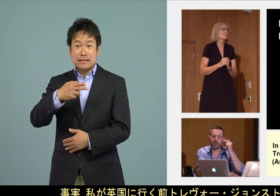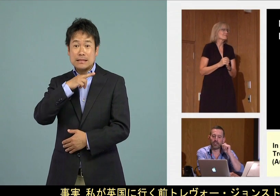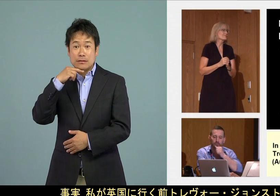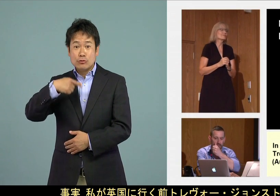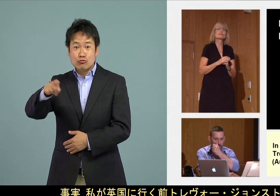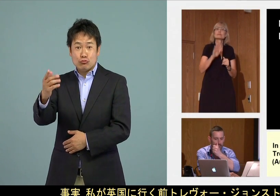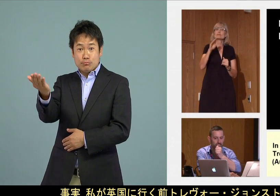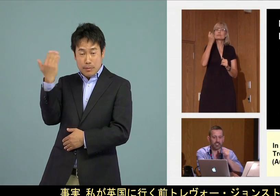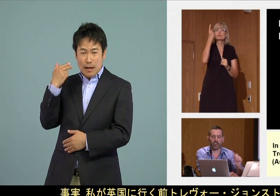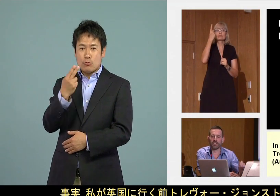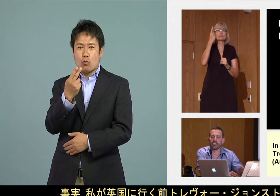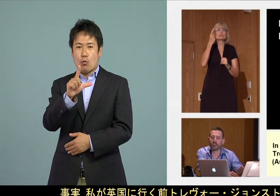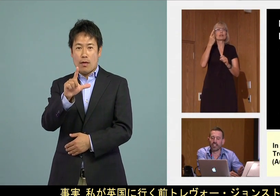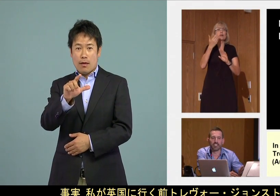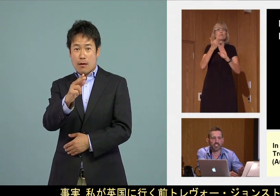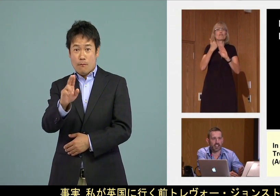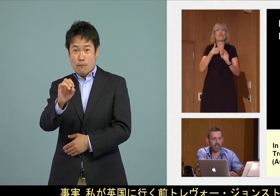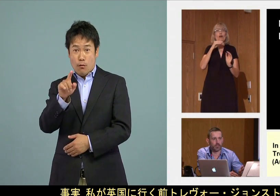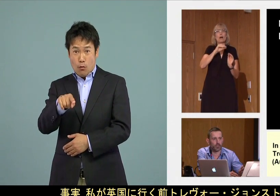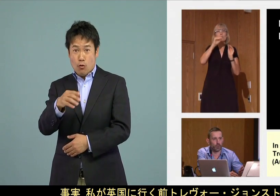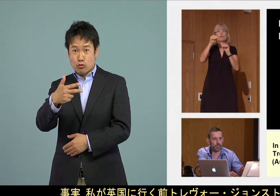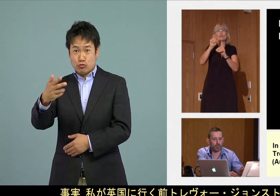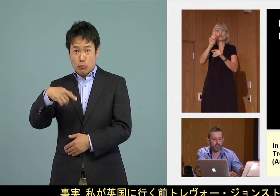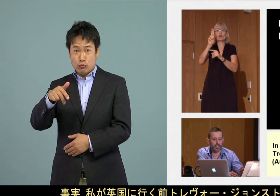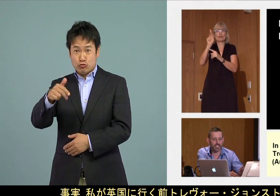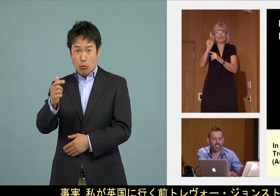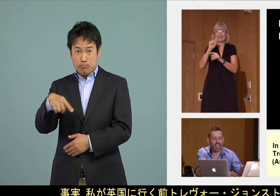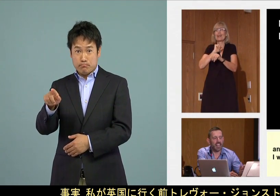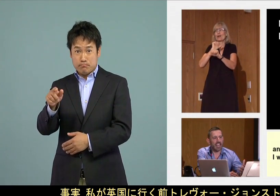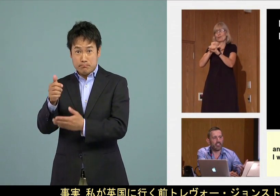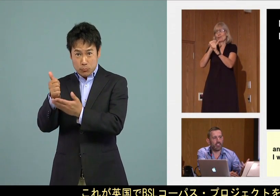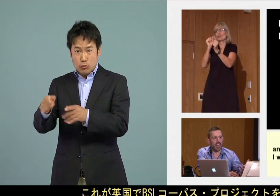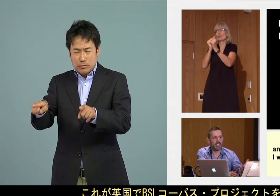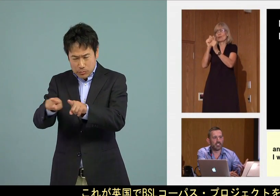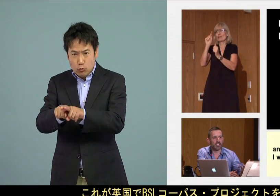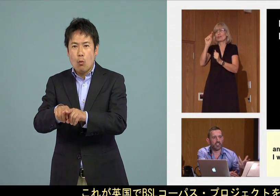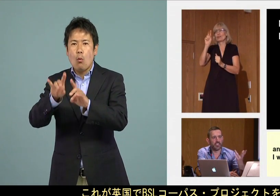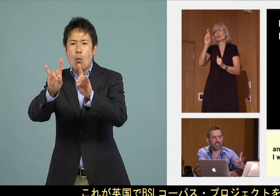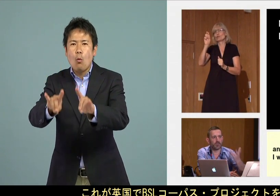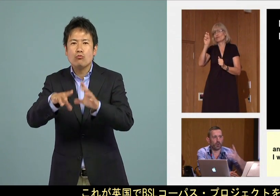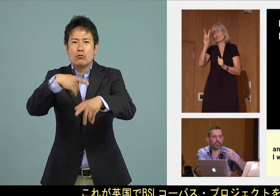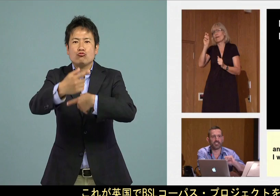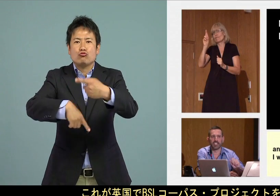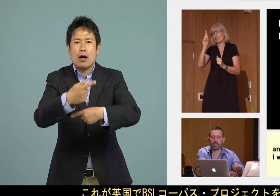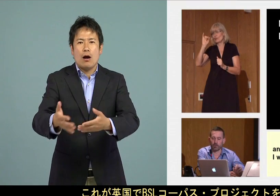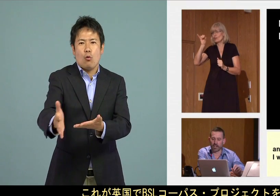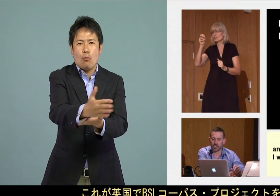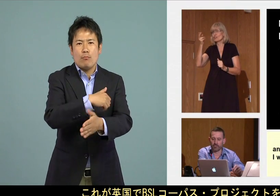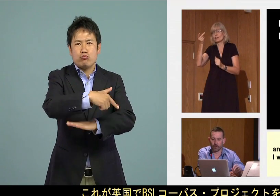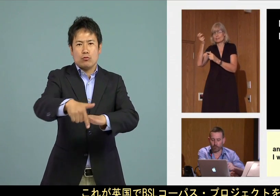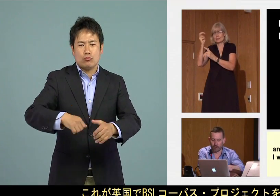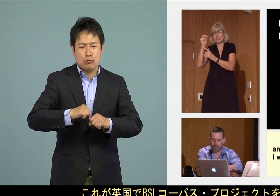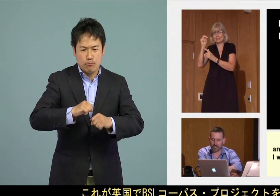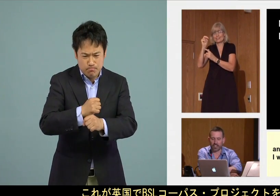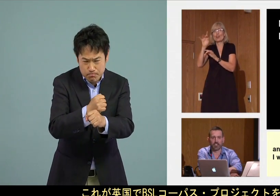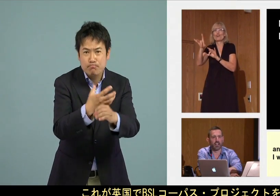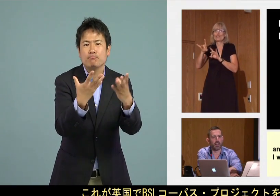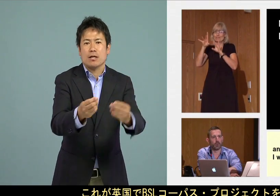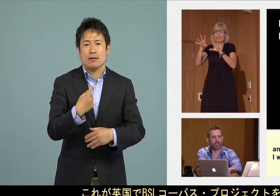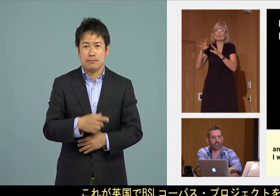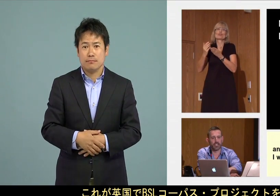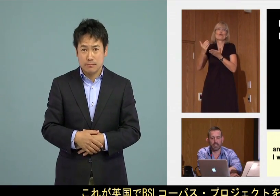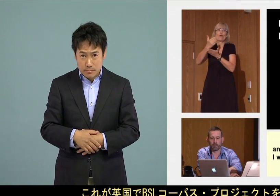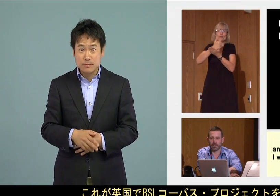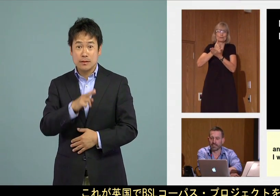I worked with Trevor Johnston on the Australian Sign Language Corpus project, and this was the inspiration for the project that